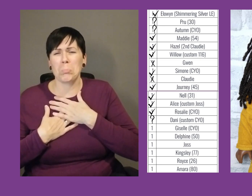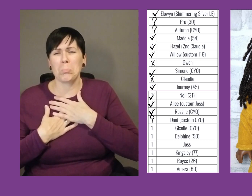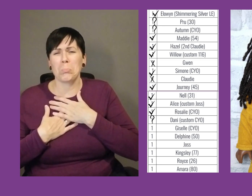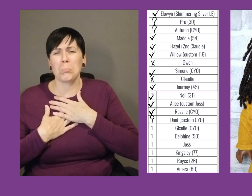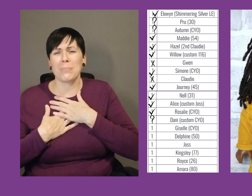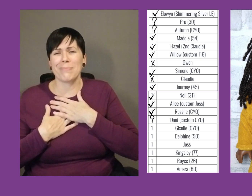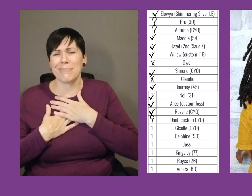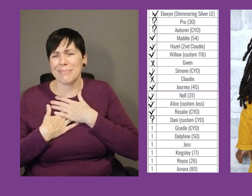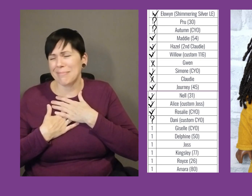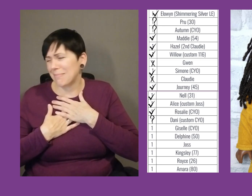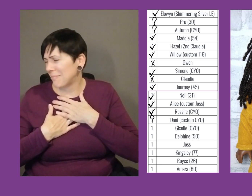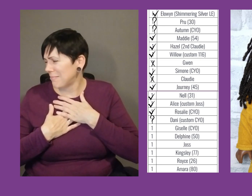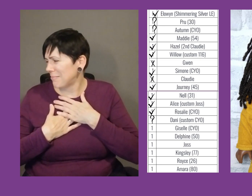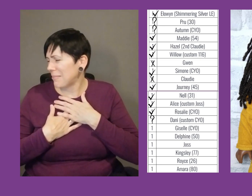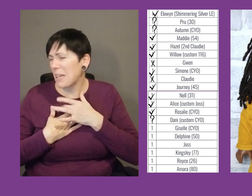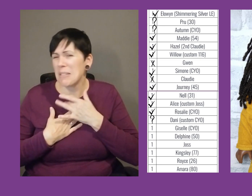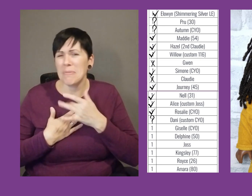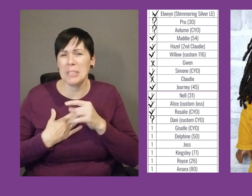me.